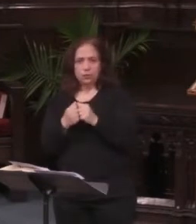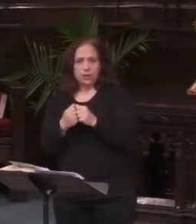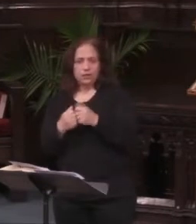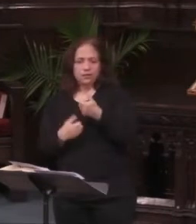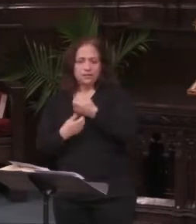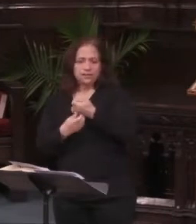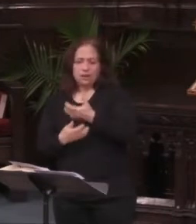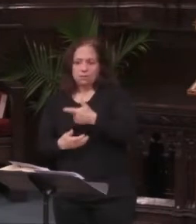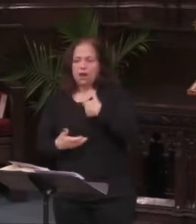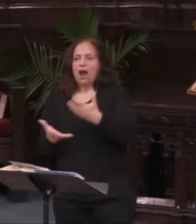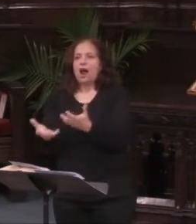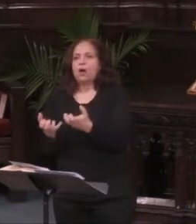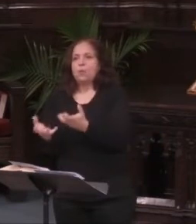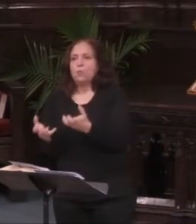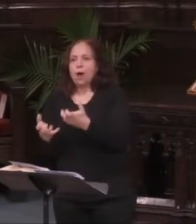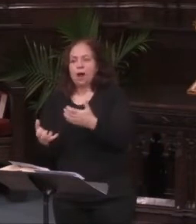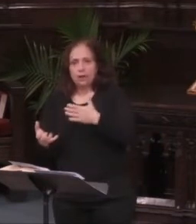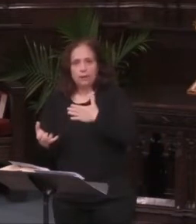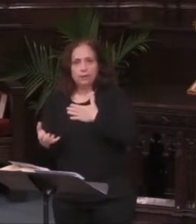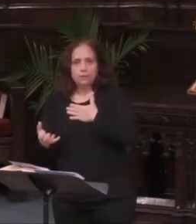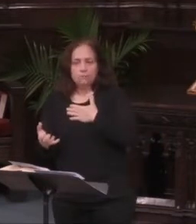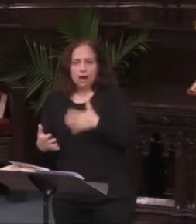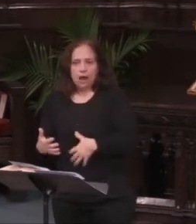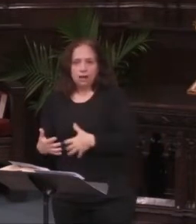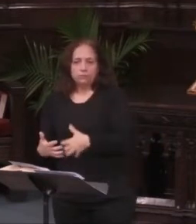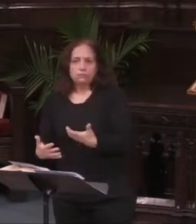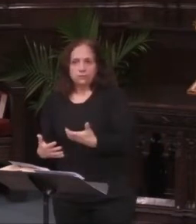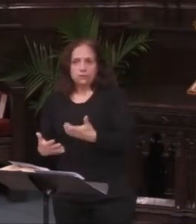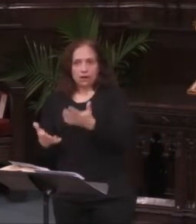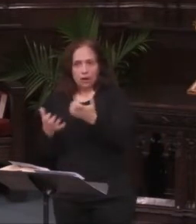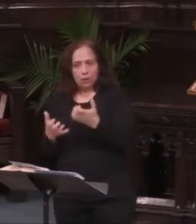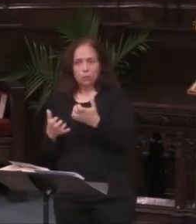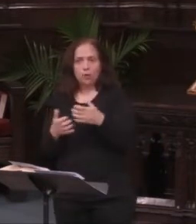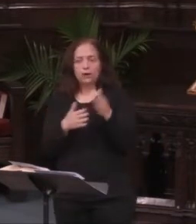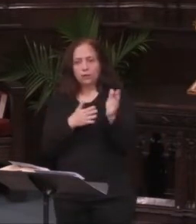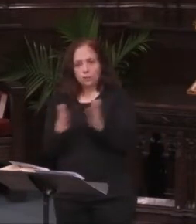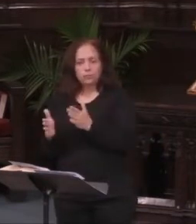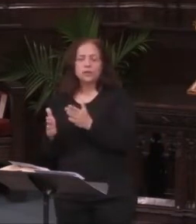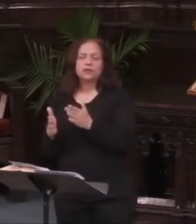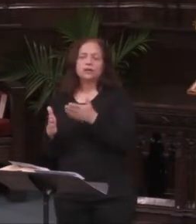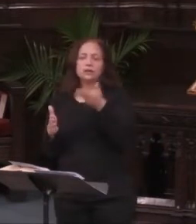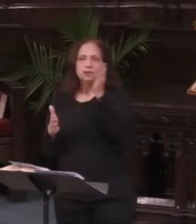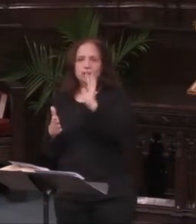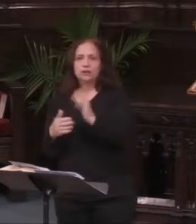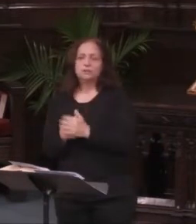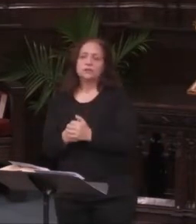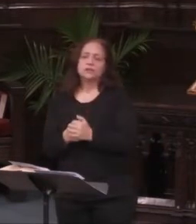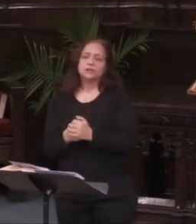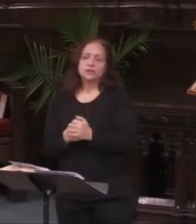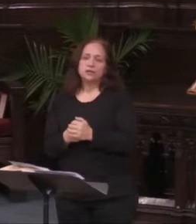I wanted my fertility to be God's will. I realized